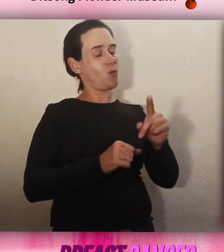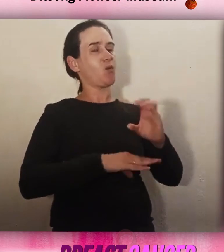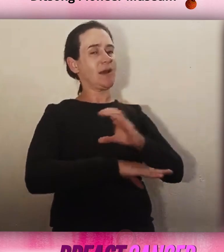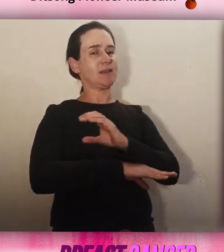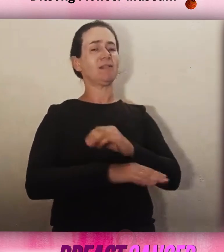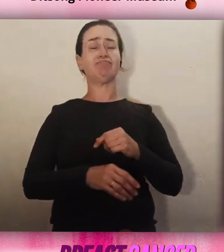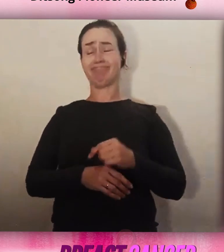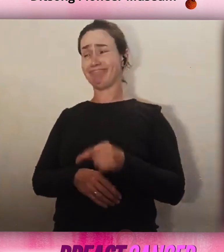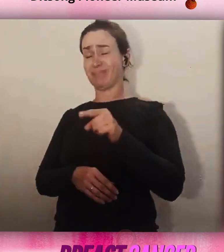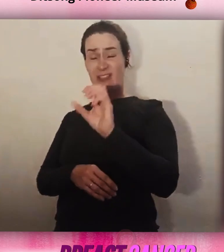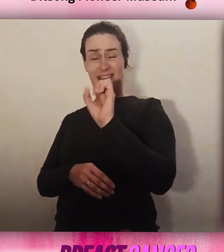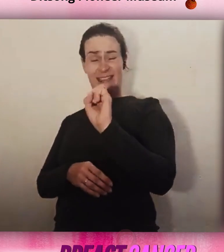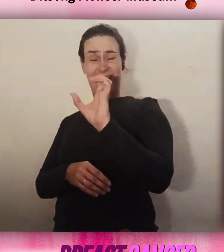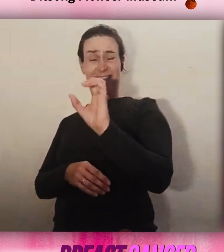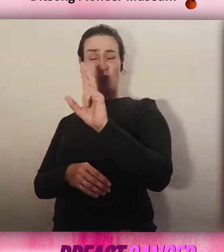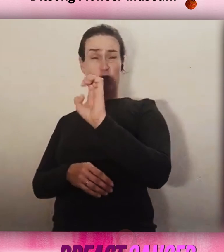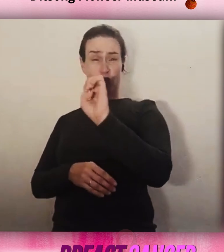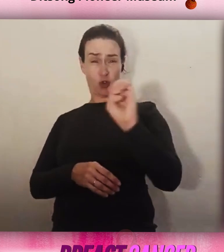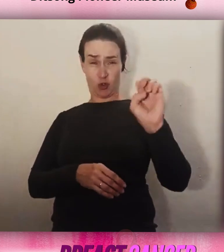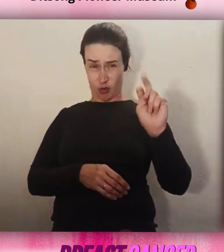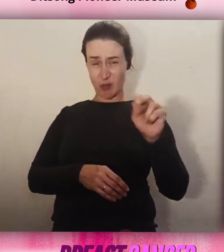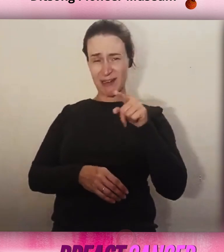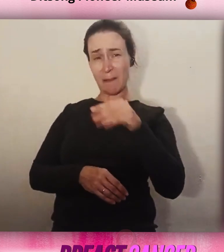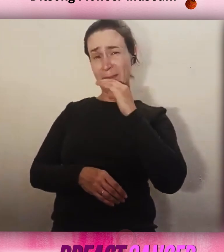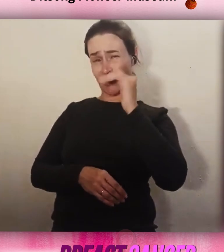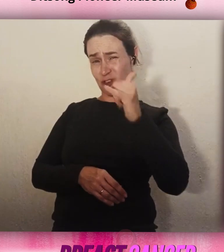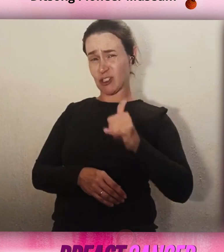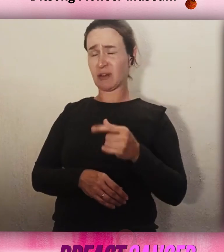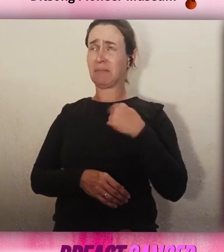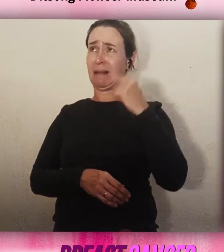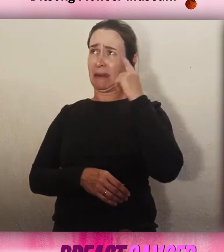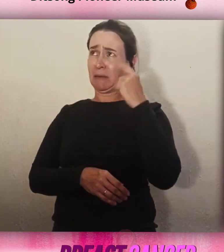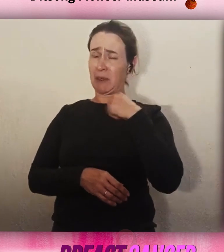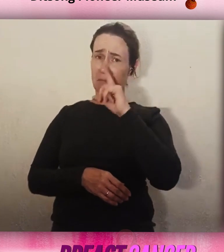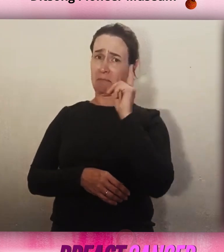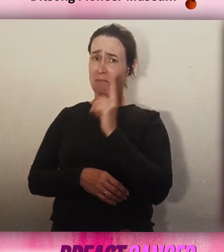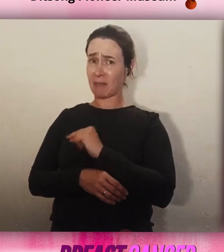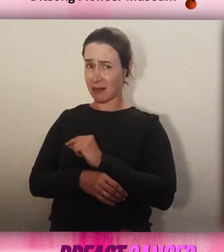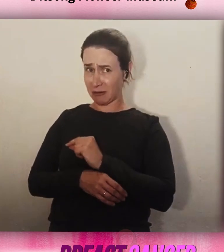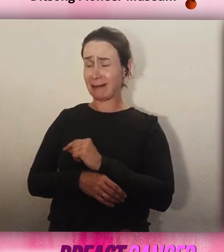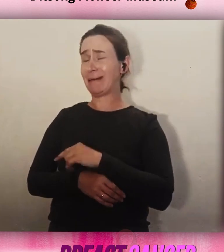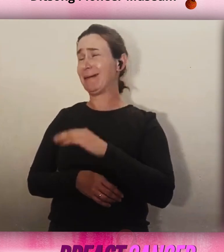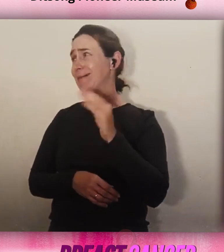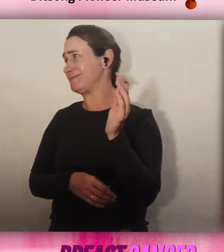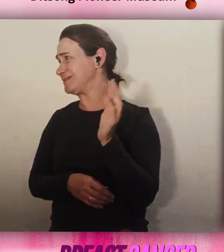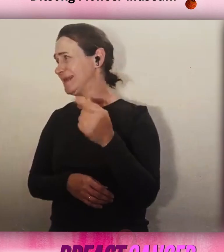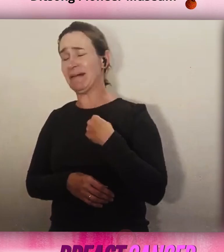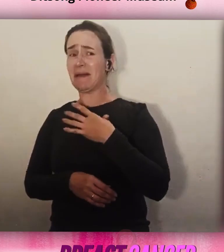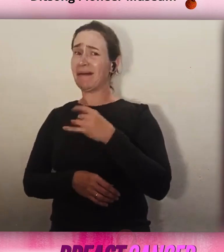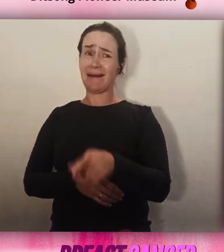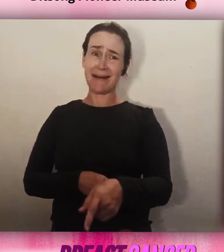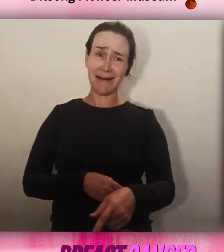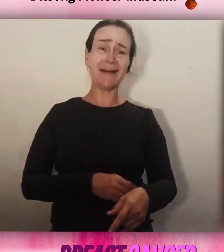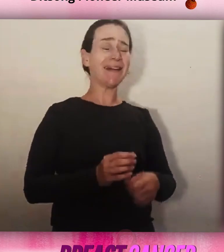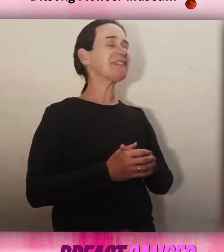do when we speak cancer. So when I hear screening, I just think of embarrassment, and I think Invasive of awkward. tests Yes,